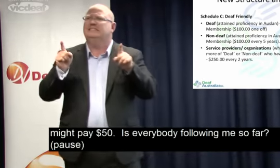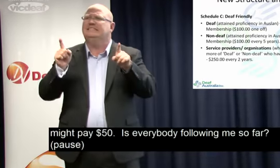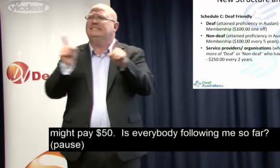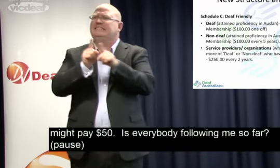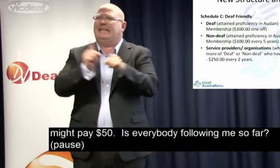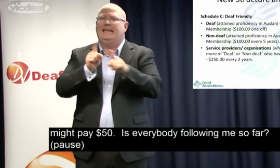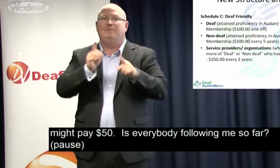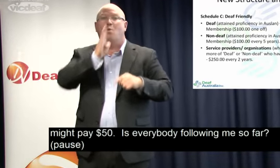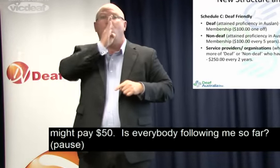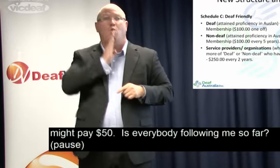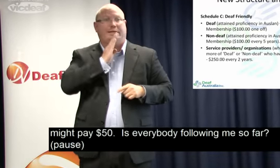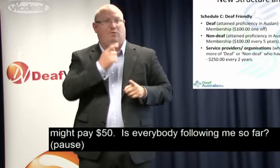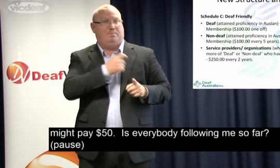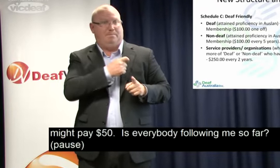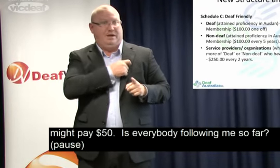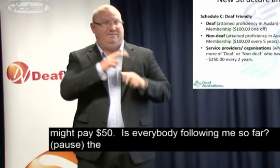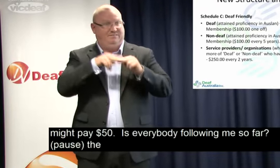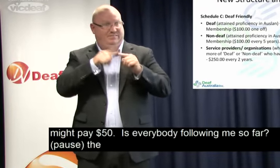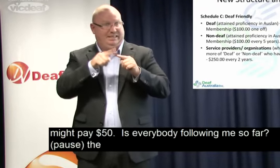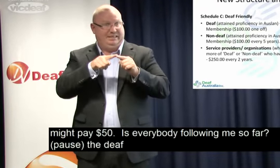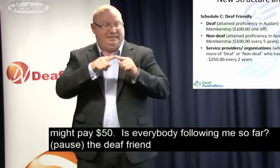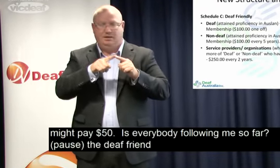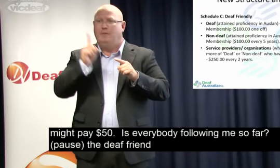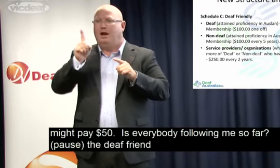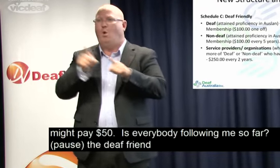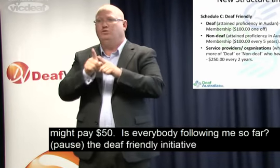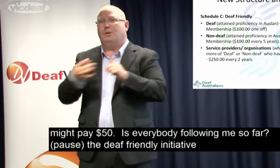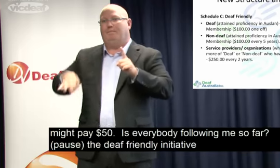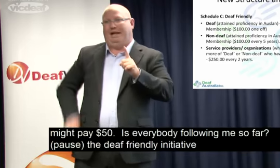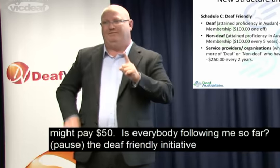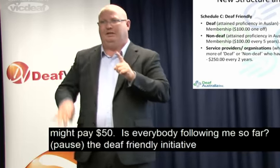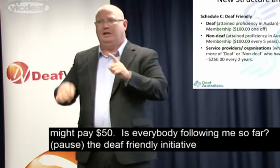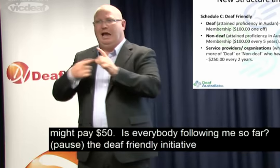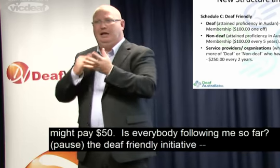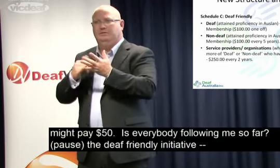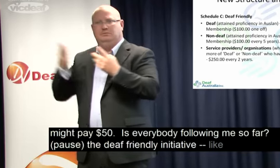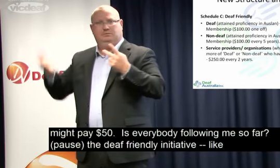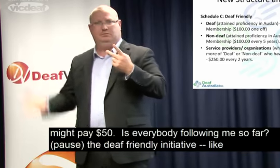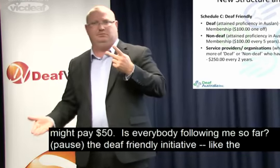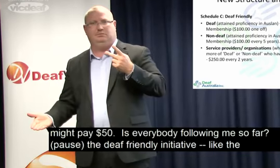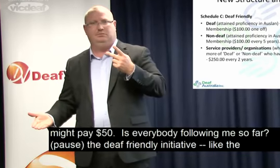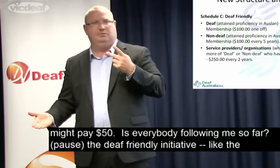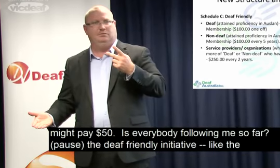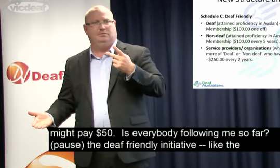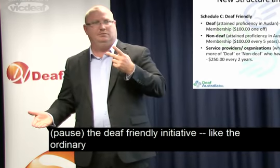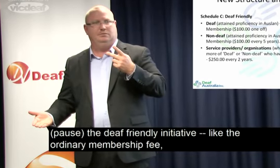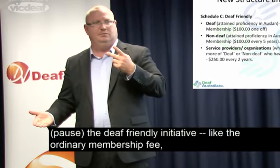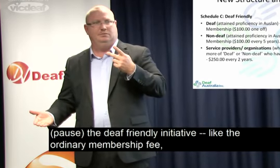The Deaf Friendly Initiative, like the ordinary membership fee, there's also benefits.